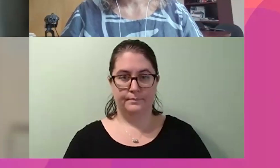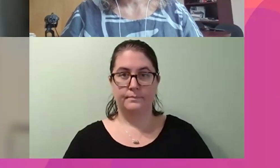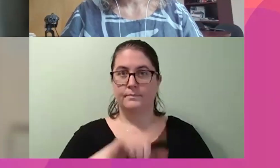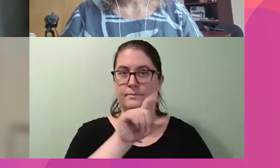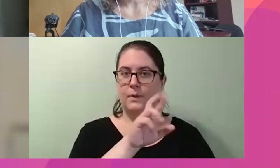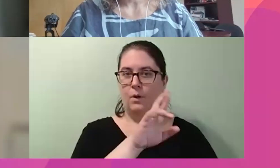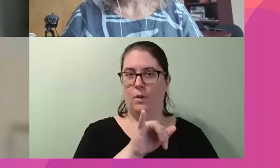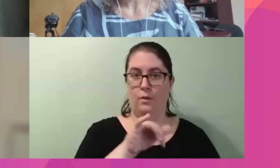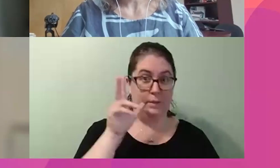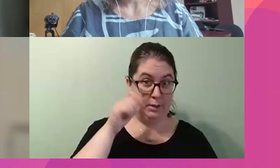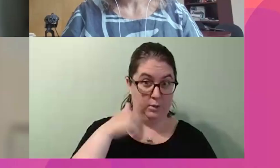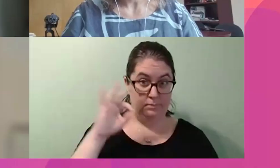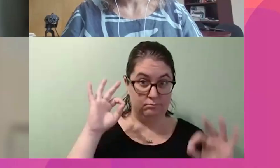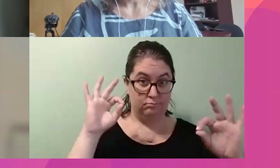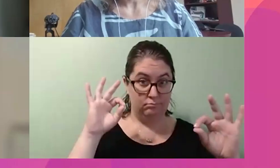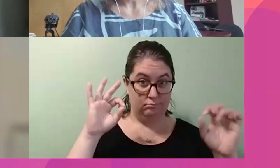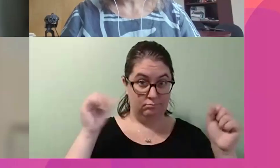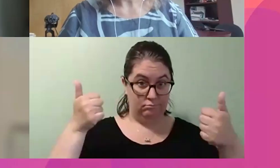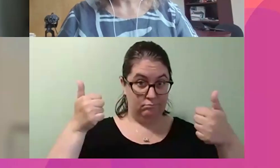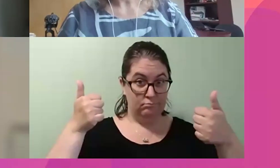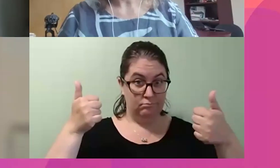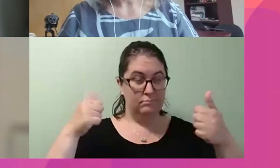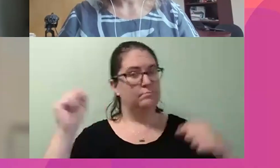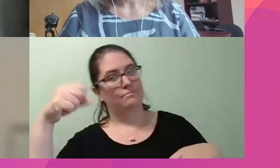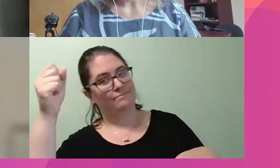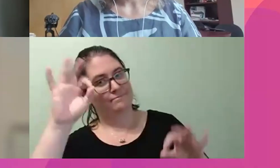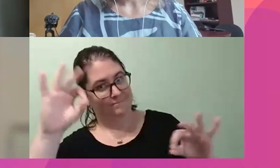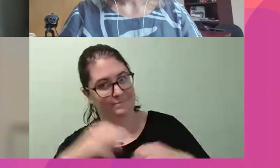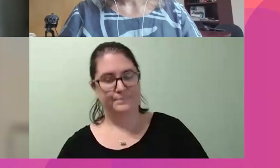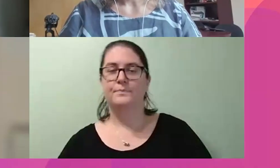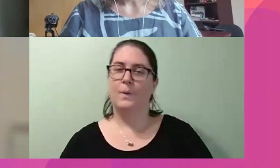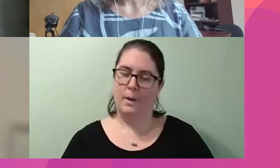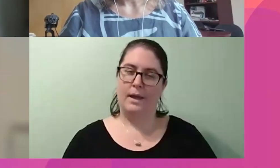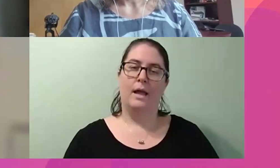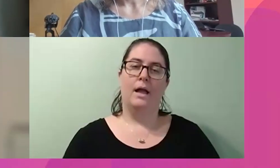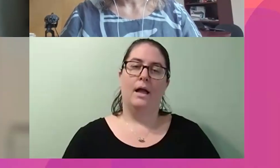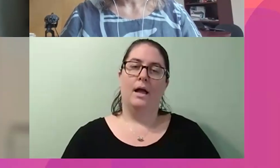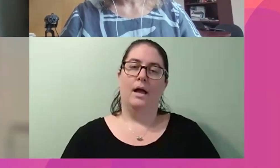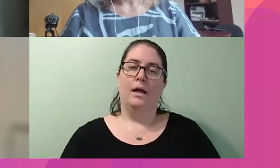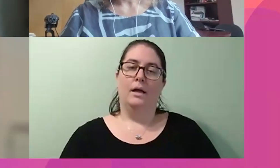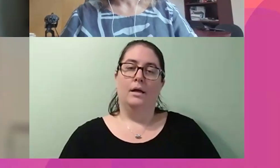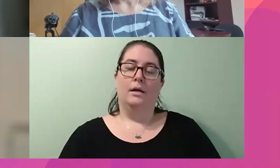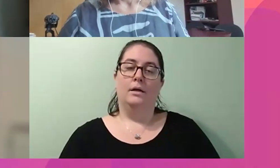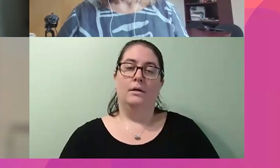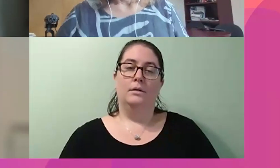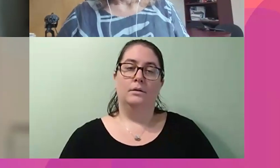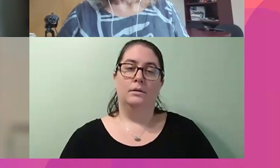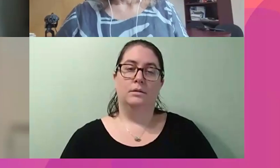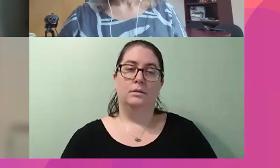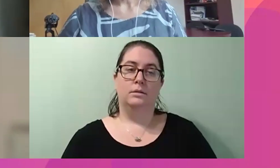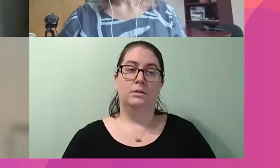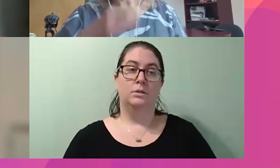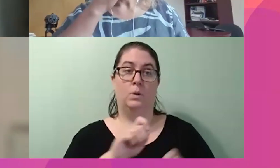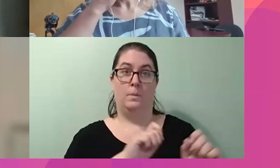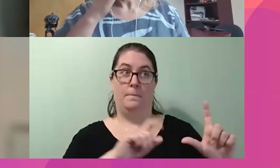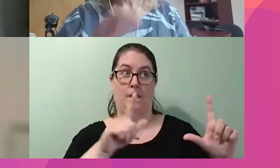Okay, great. Can you hear me okay, Katrina? Yes, that's Um, great. so the slides in front of me are in French.